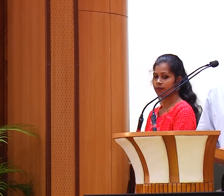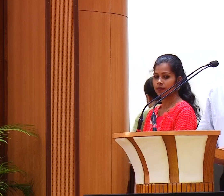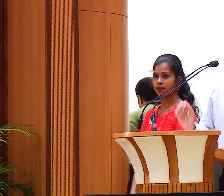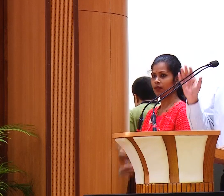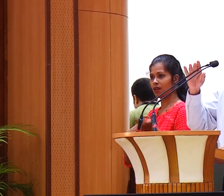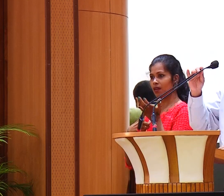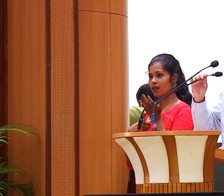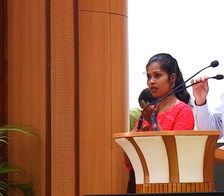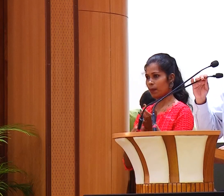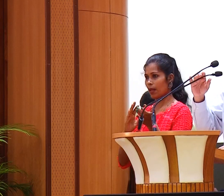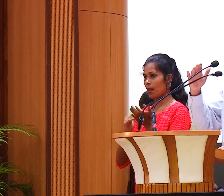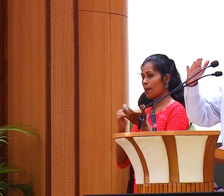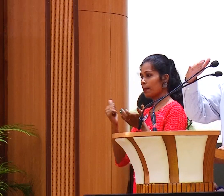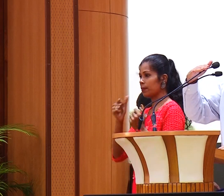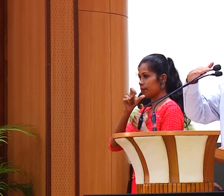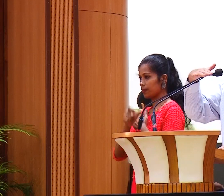Honorable Minister,